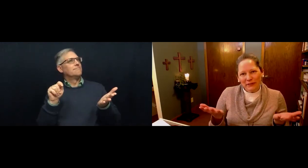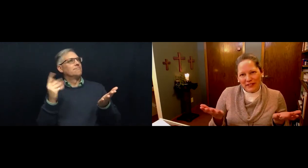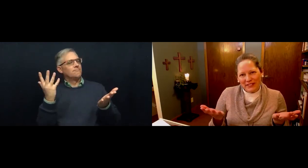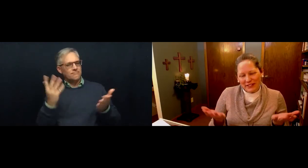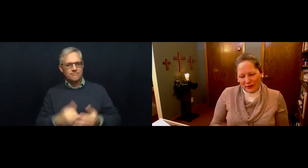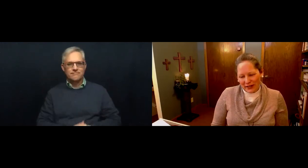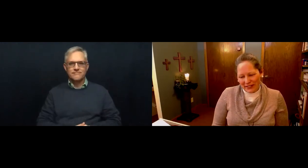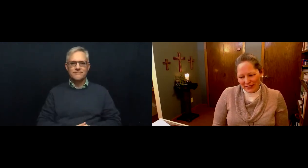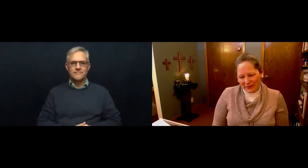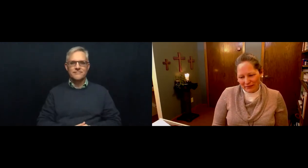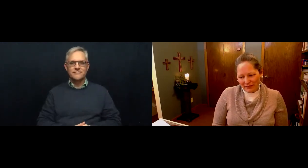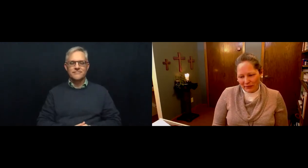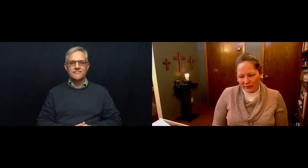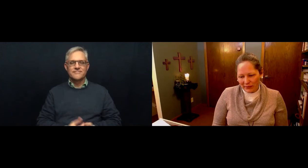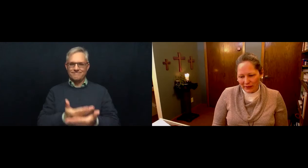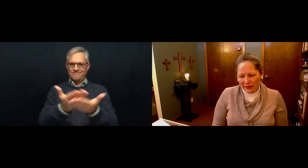So my friends in Christ,